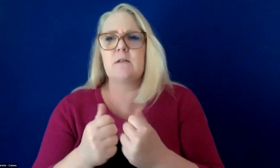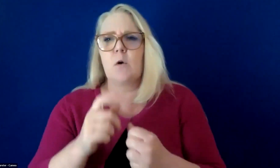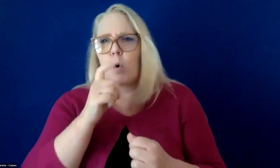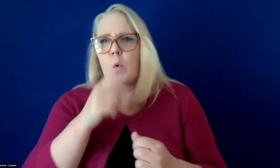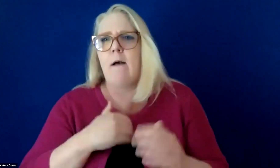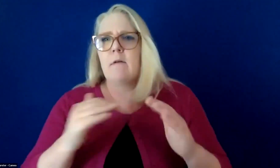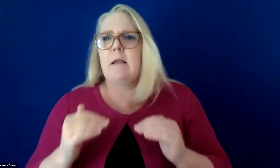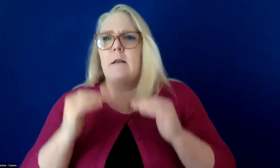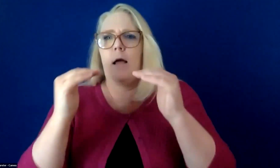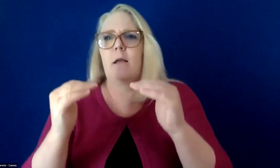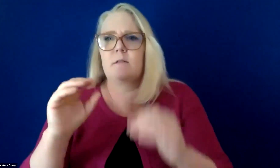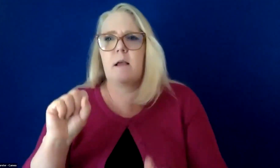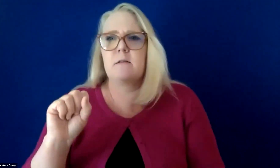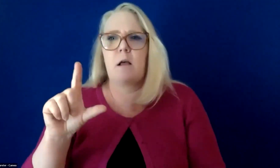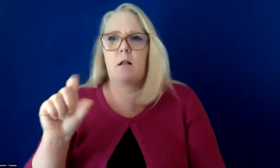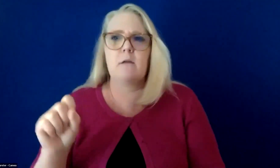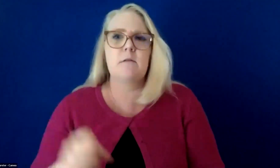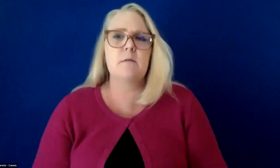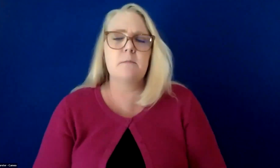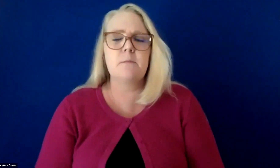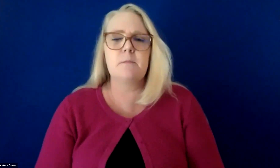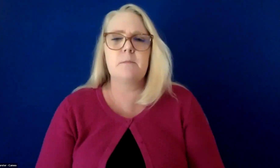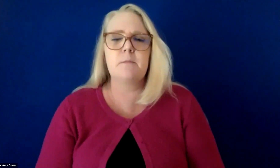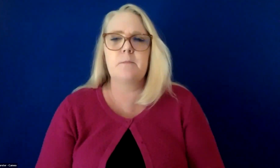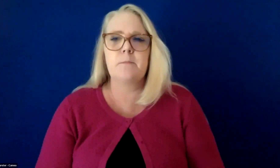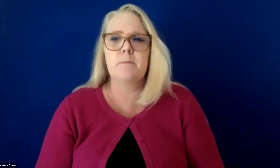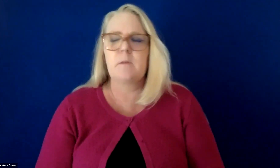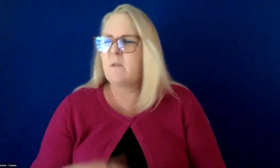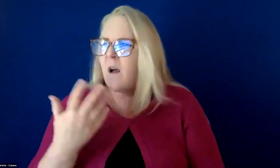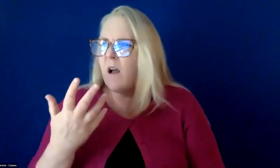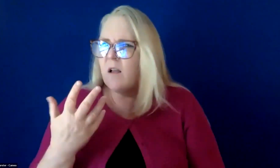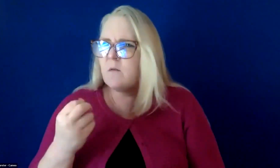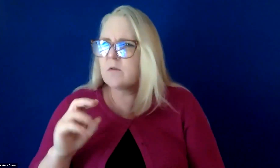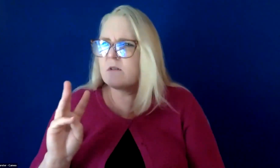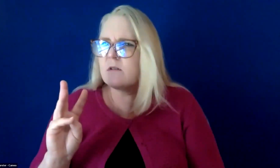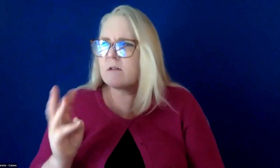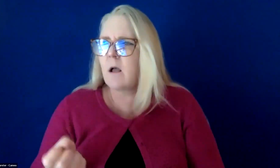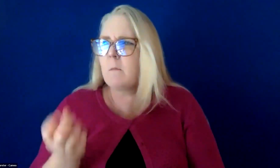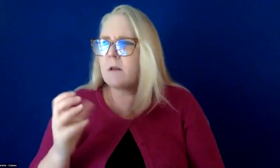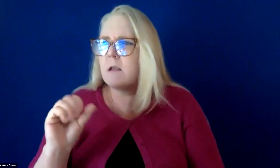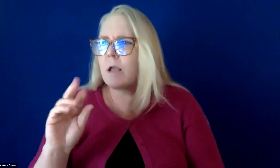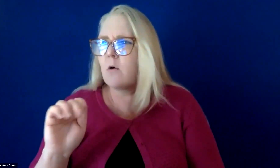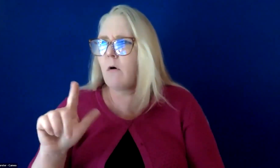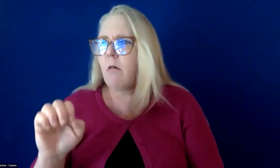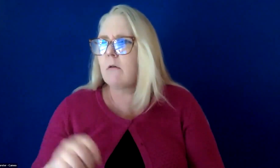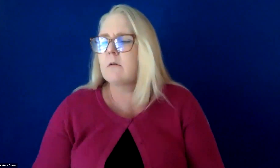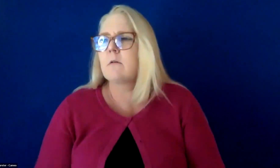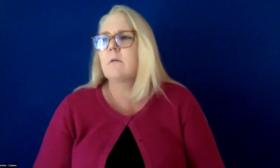enhanced SLS, or Carol might know that answer. I think we've got five agencies maybe now. We